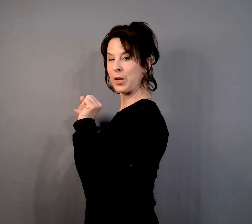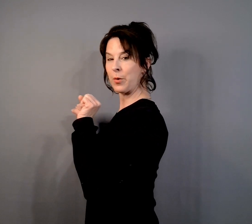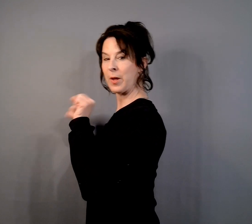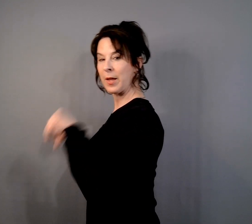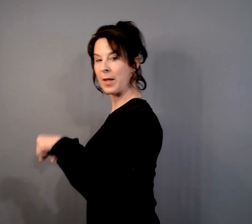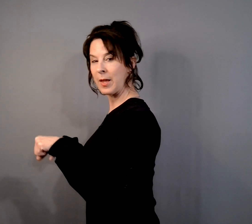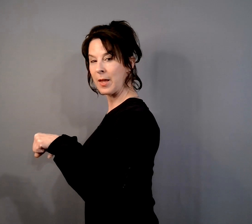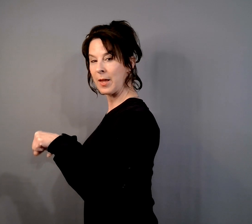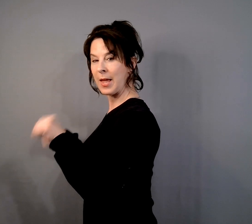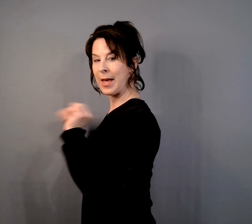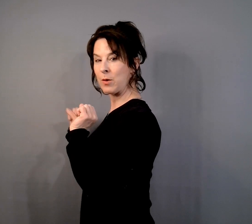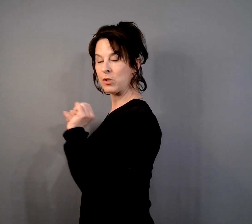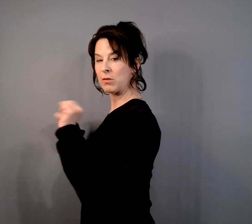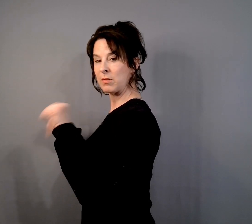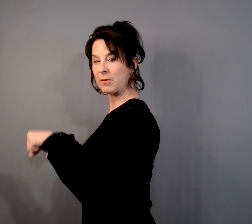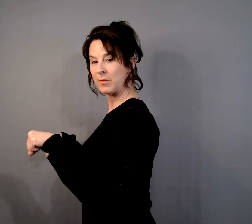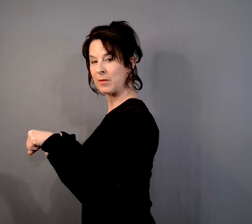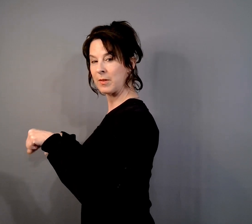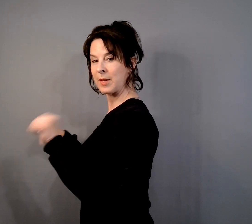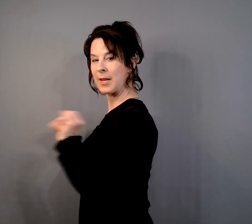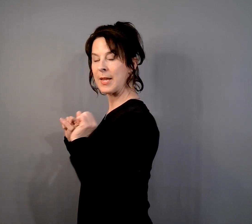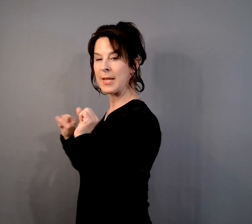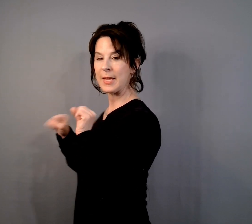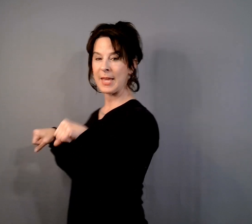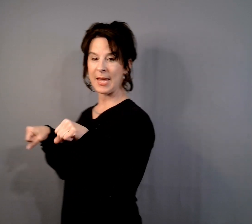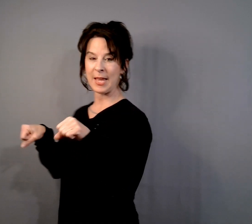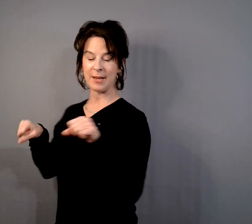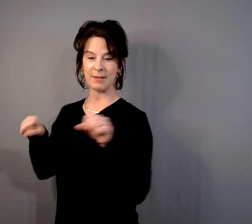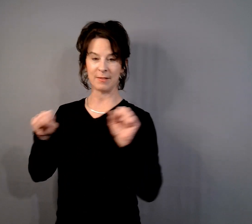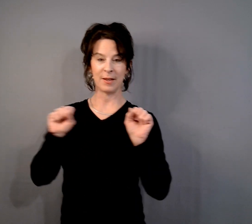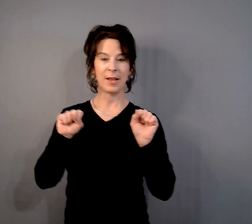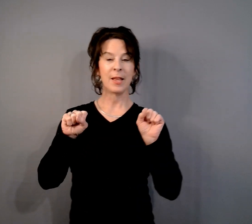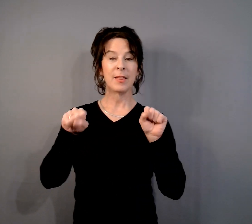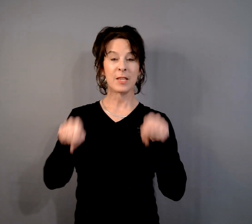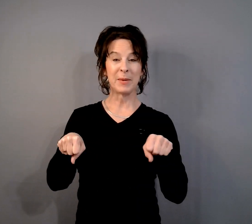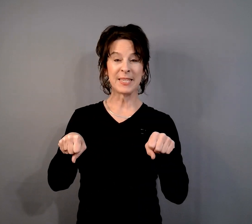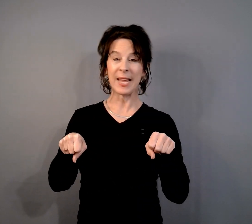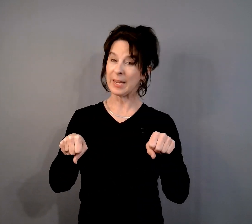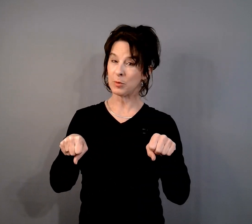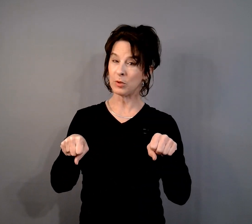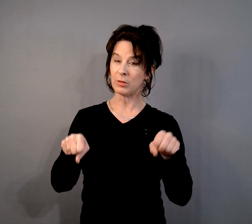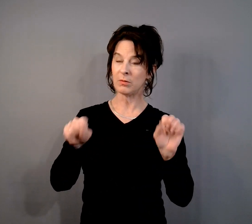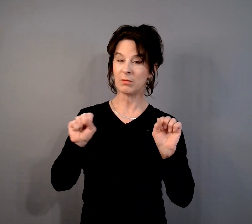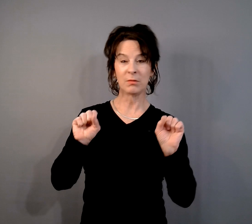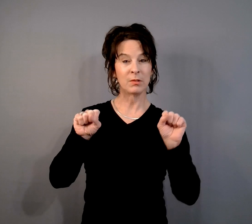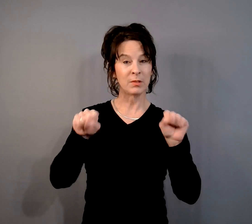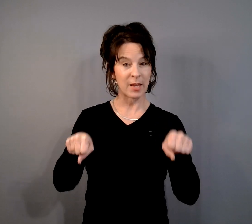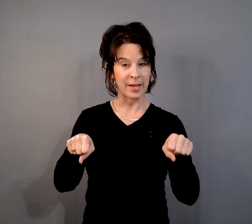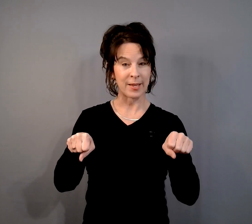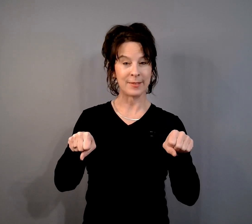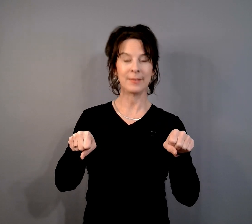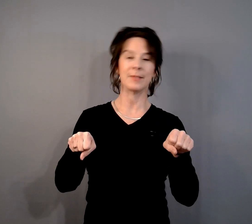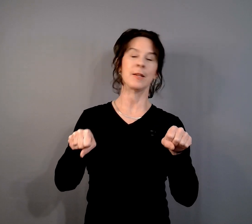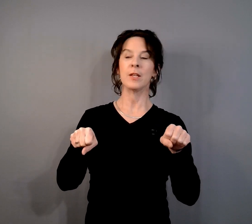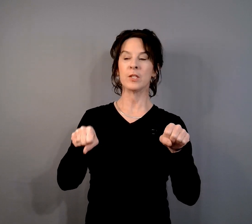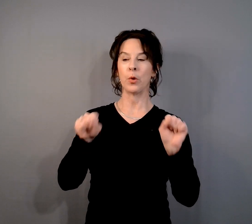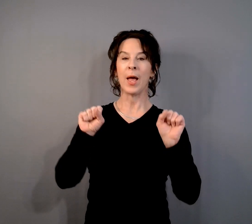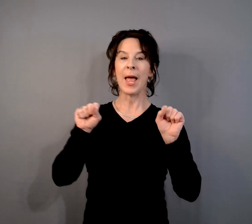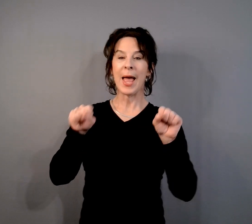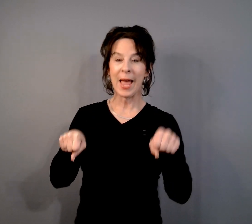go out. Can. This means able, can. So